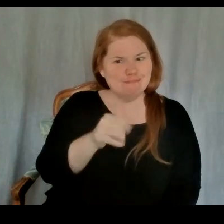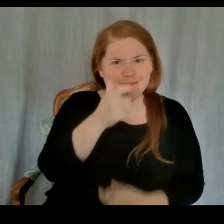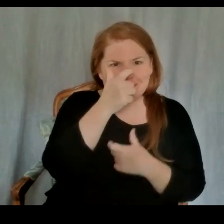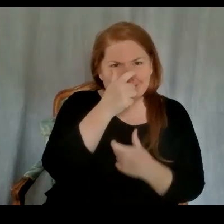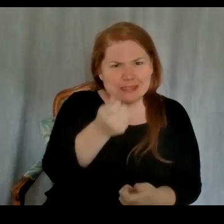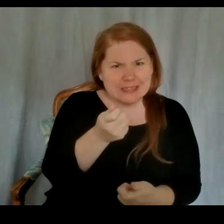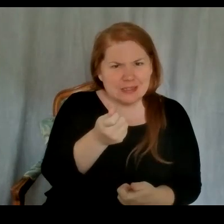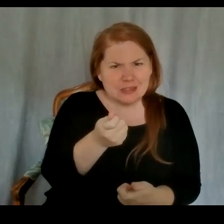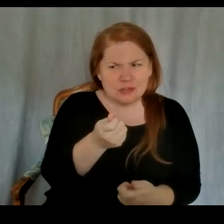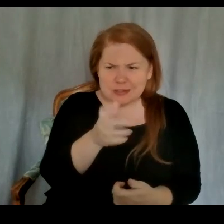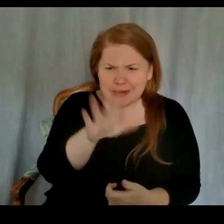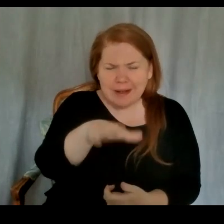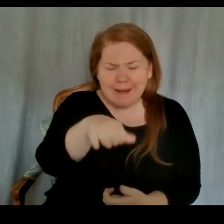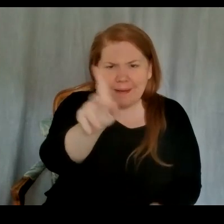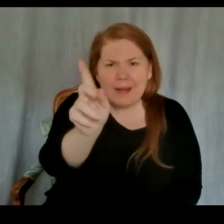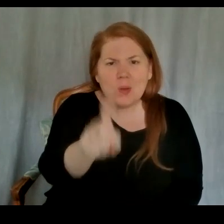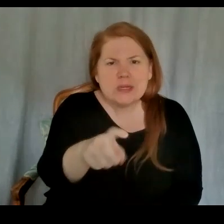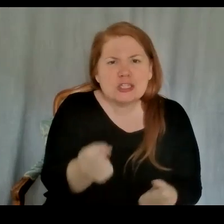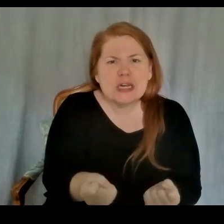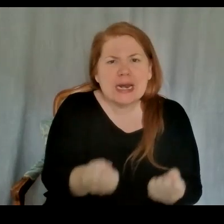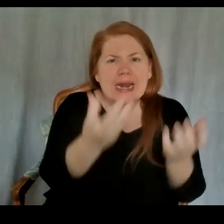How many legs does a ladybug have?